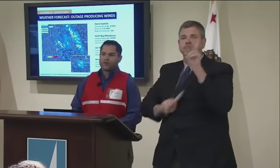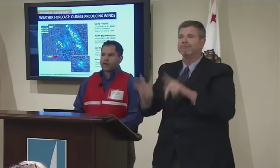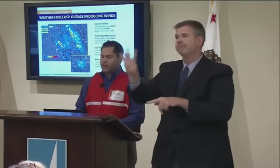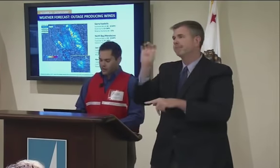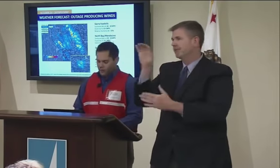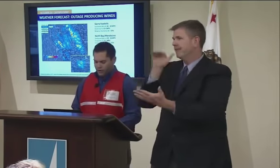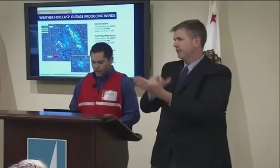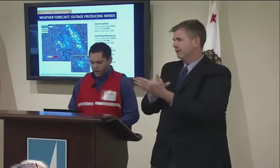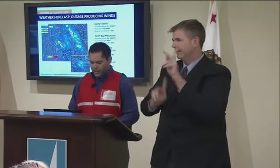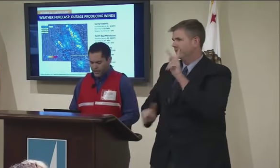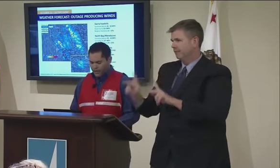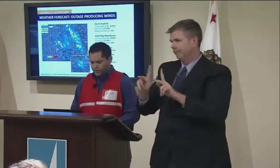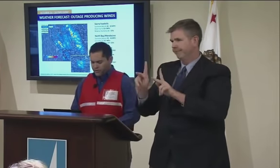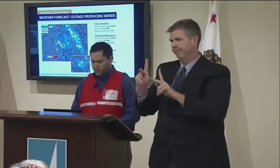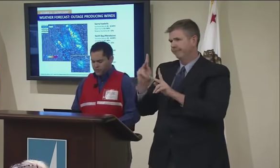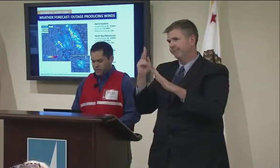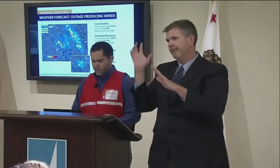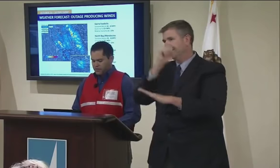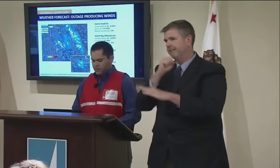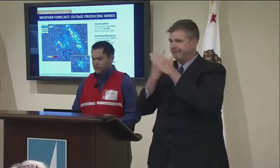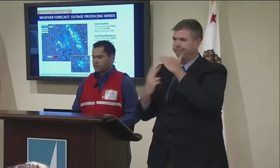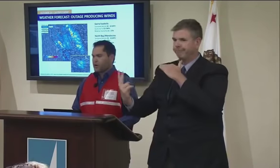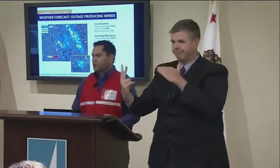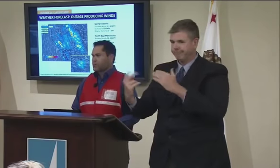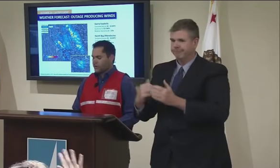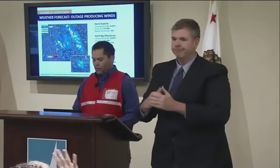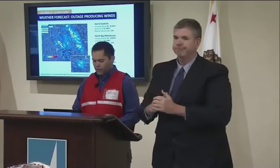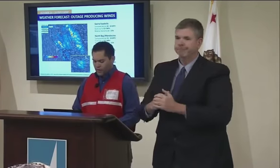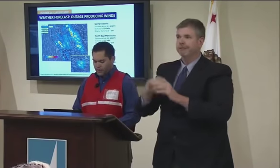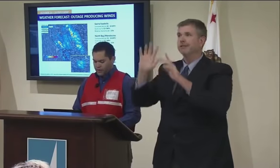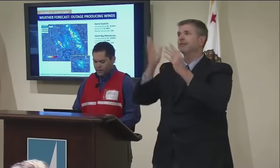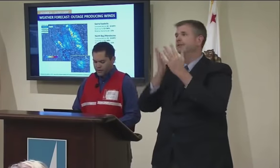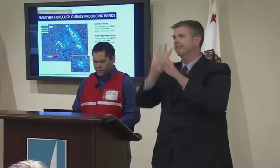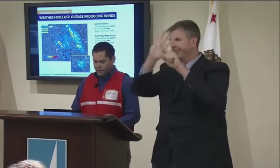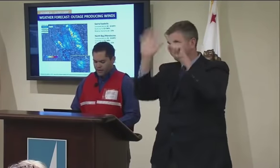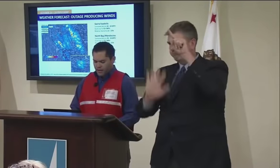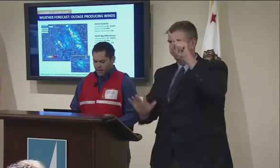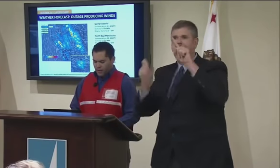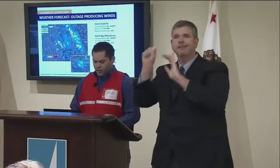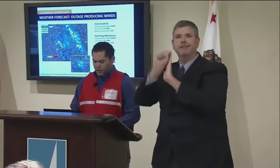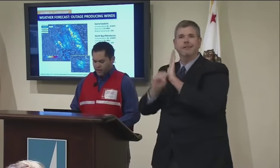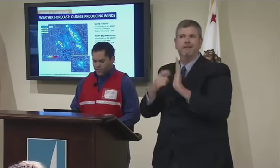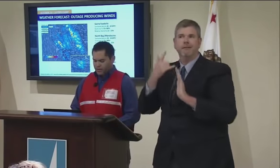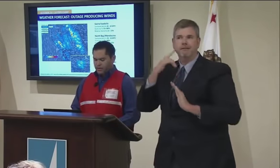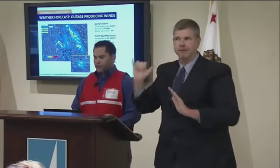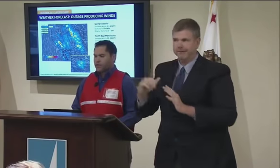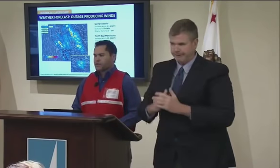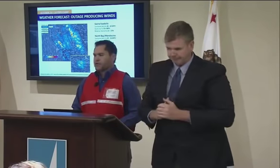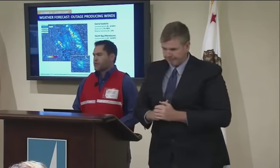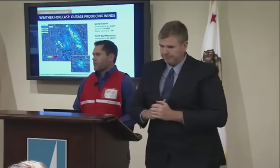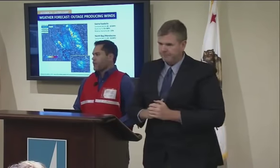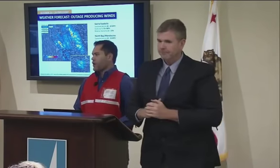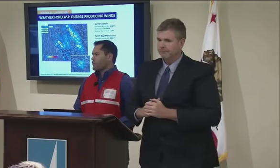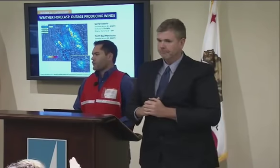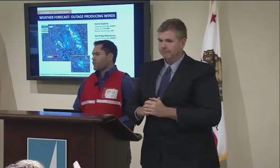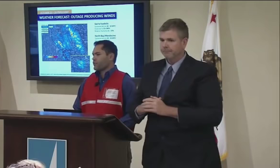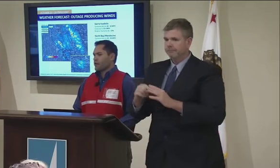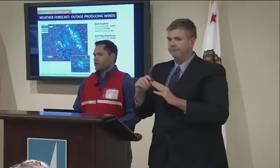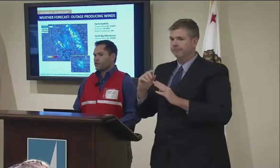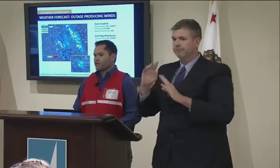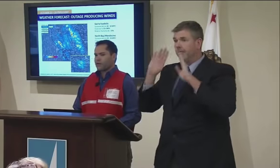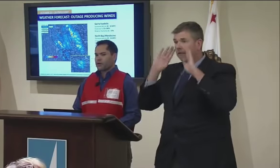California event that we are heading into is expected to peak overnight tonight. We are expecting the winds to taper off